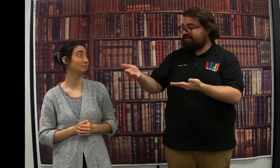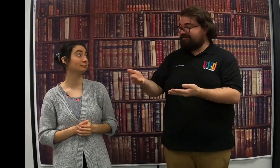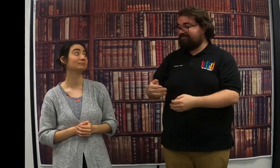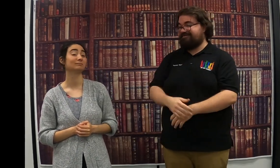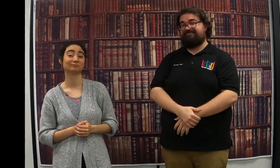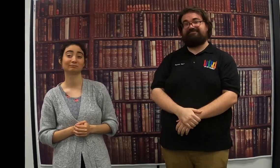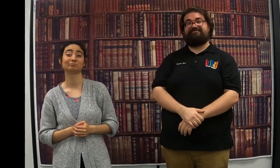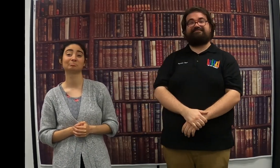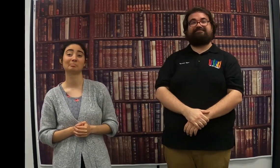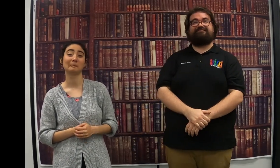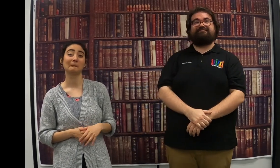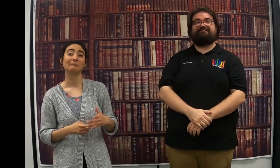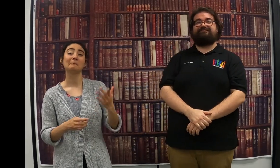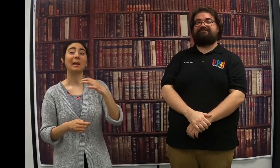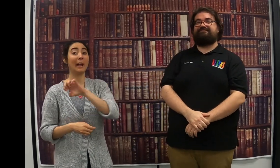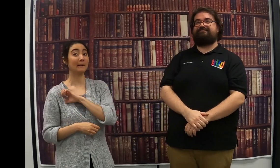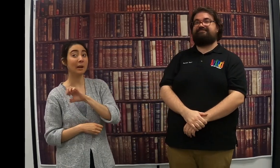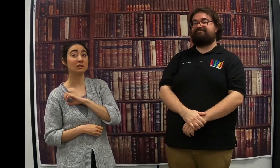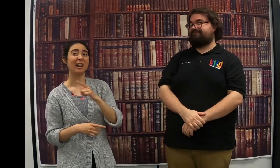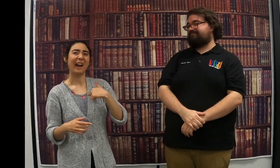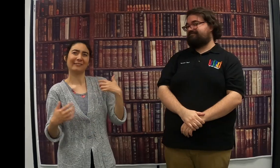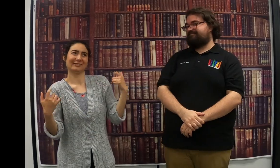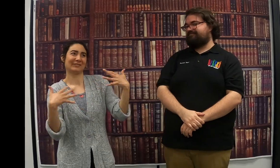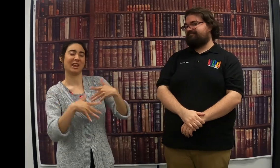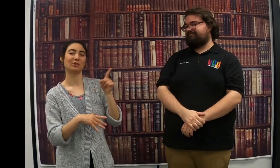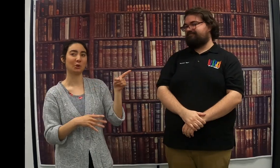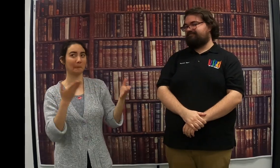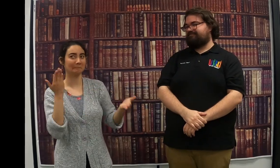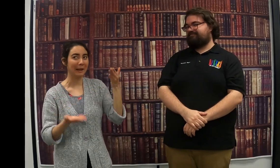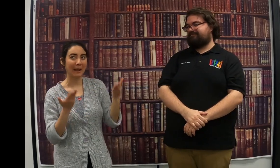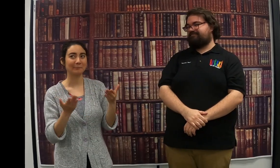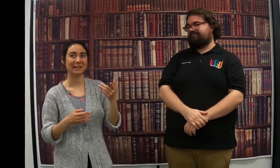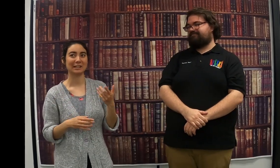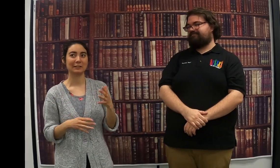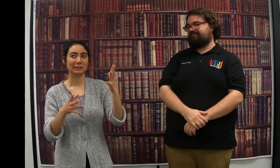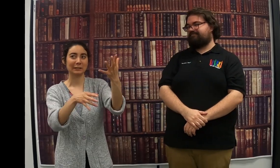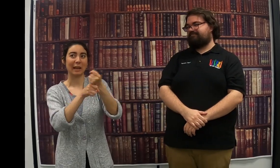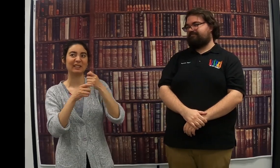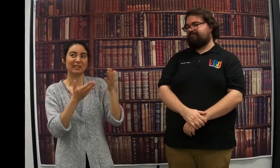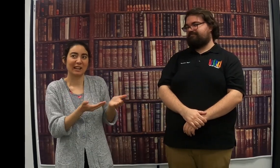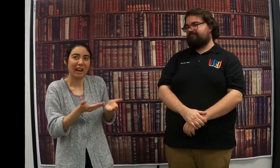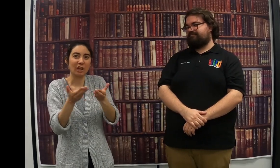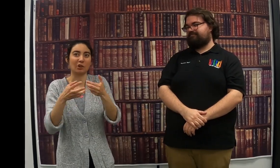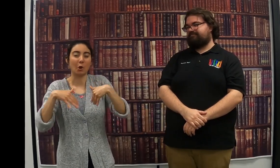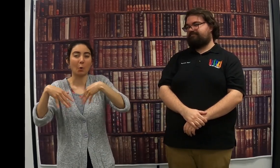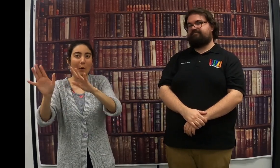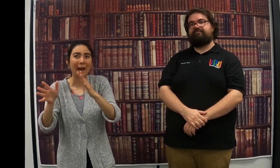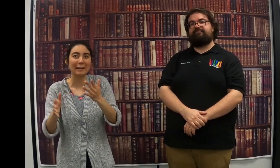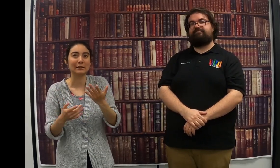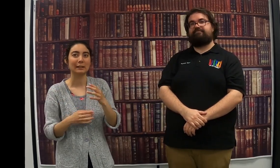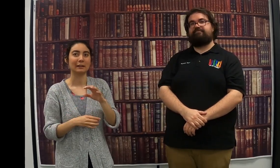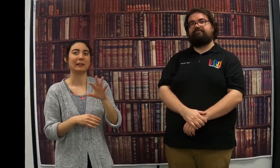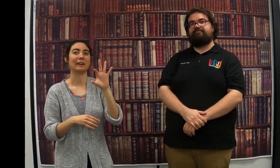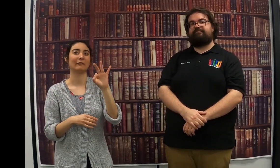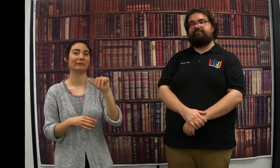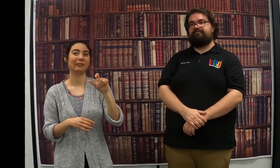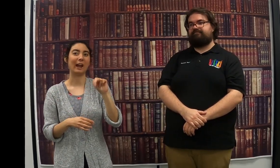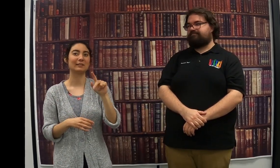Oh, Emrys, I fear you may be getting carried away in fantasy. Remember, we can